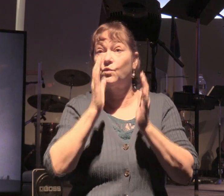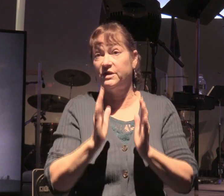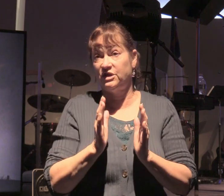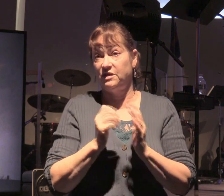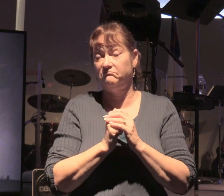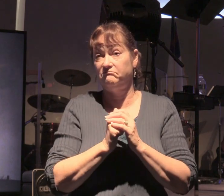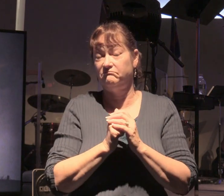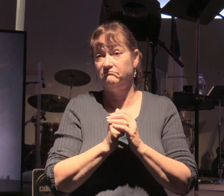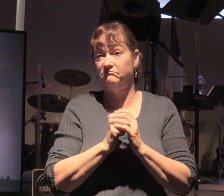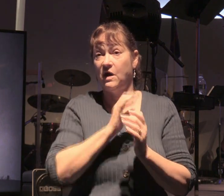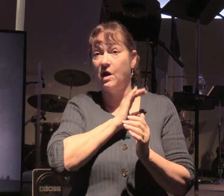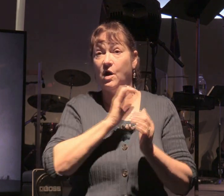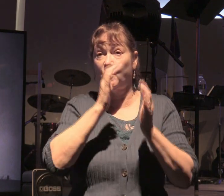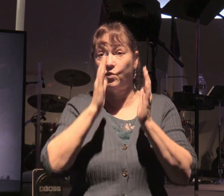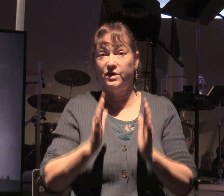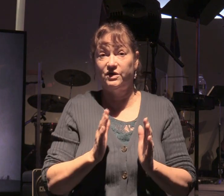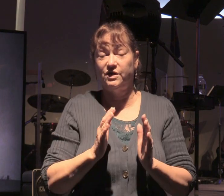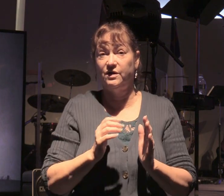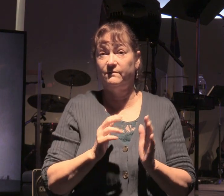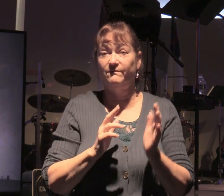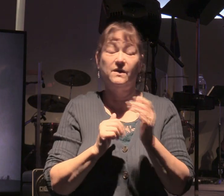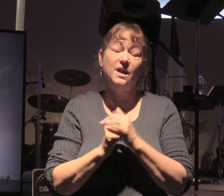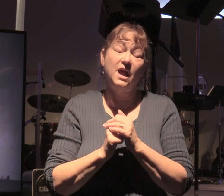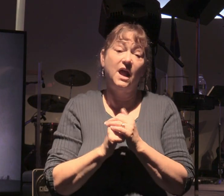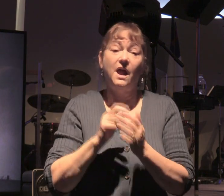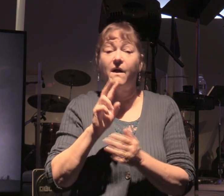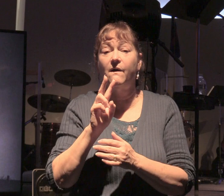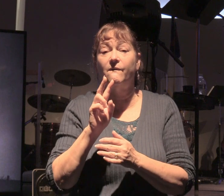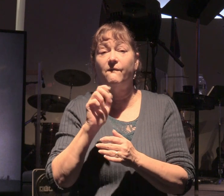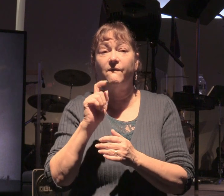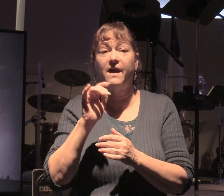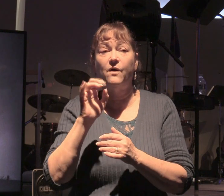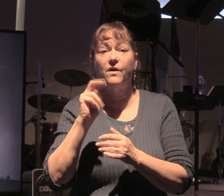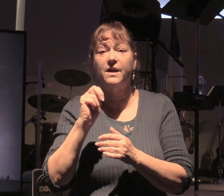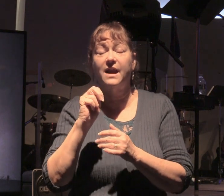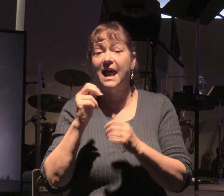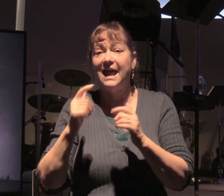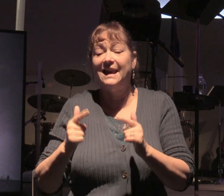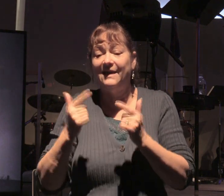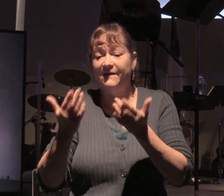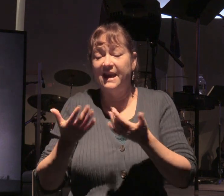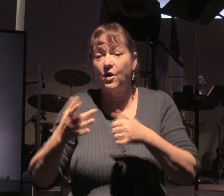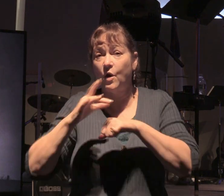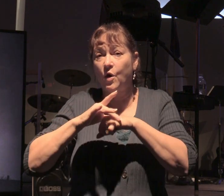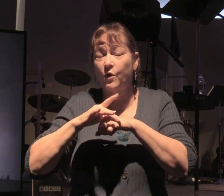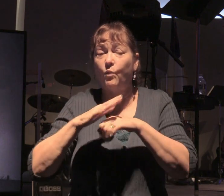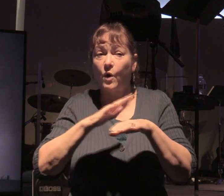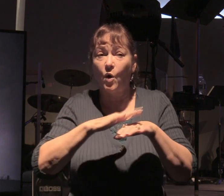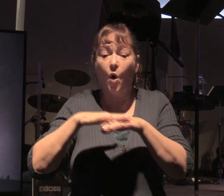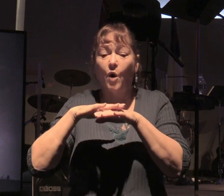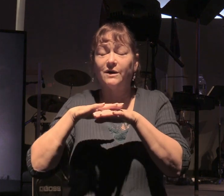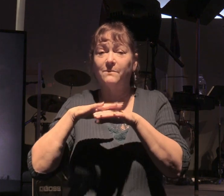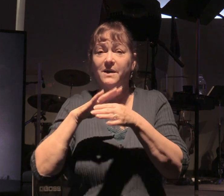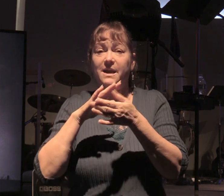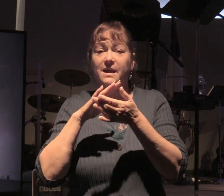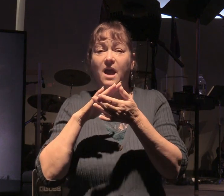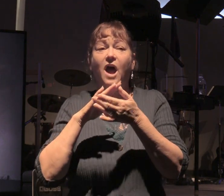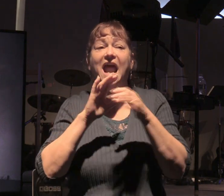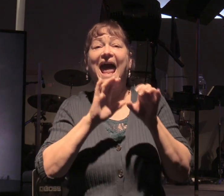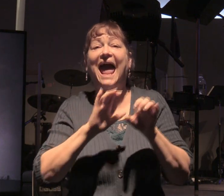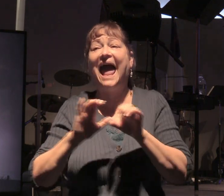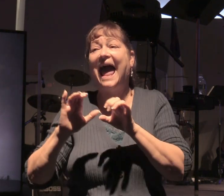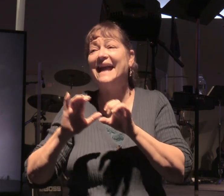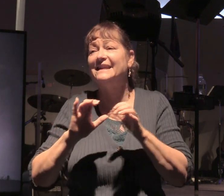There is no such thing as a veteran while living here on earth. We are called to be on